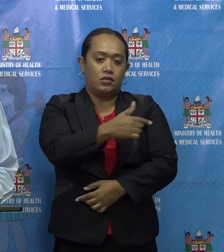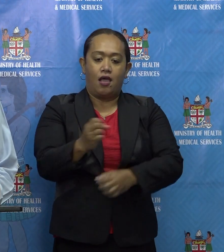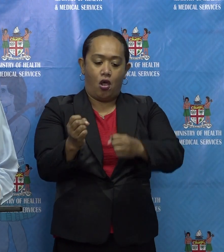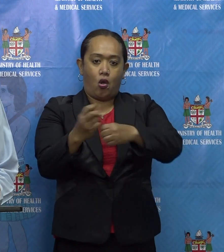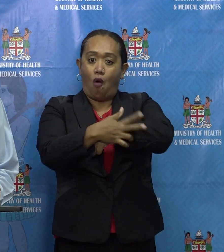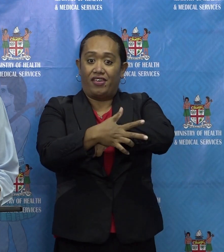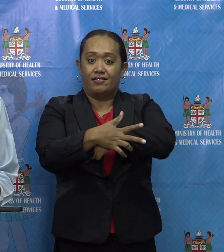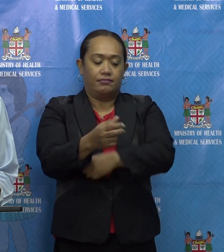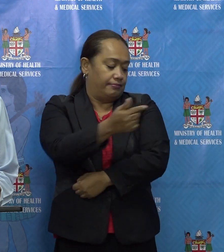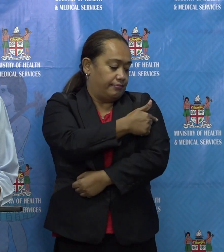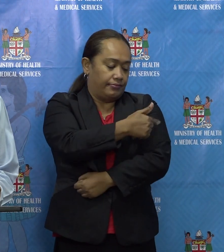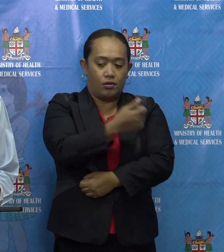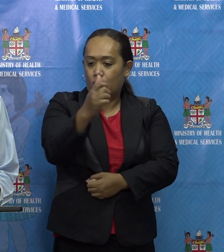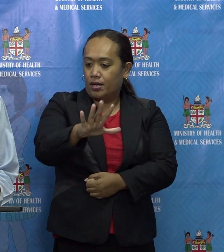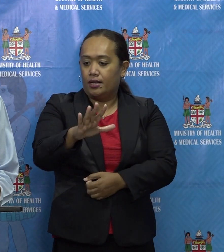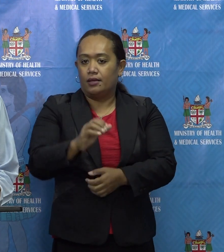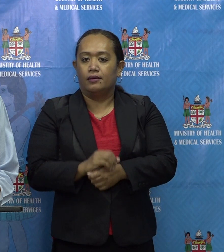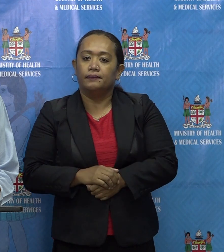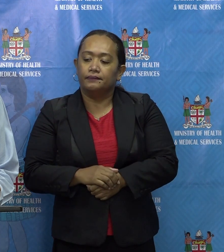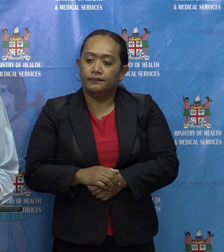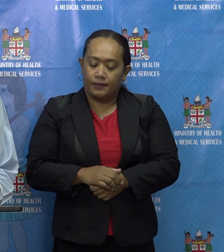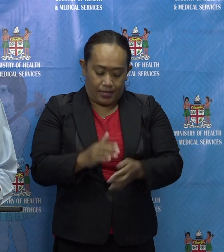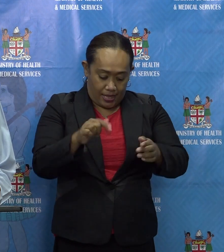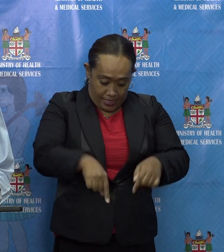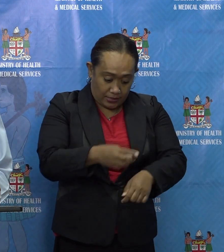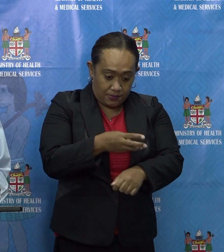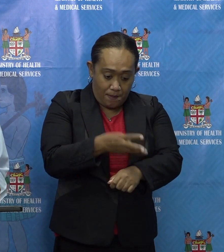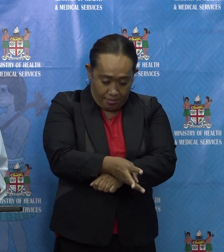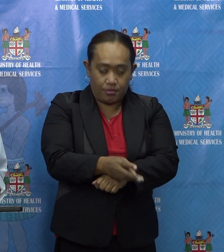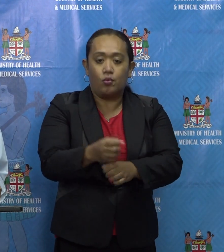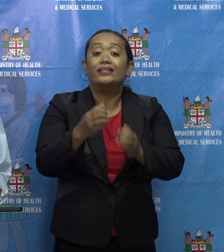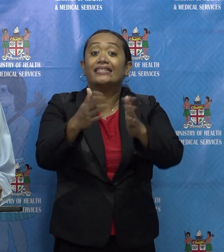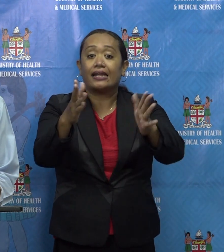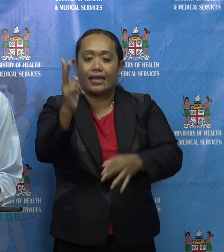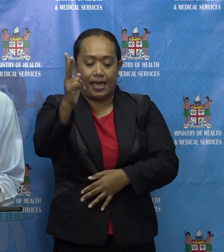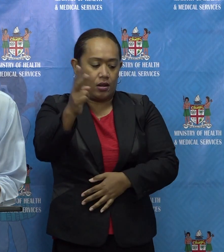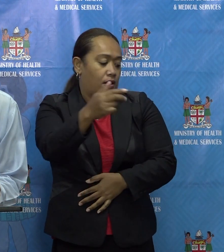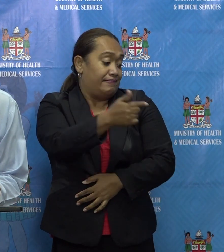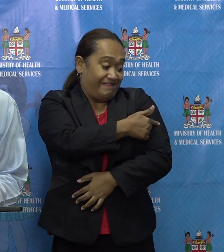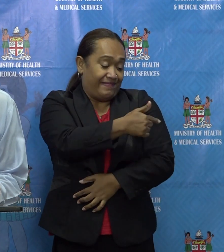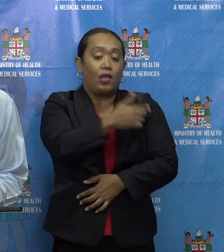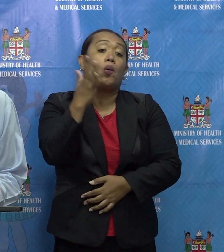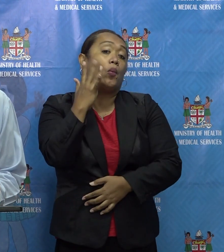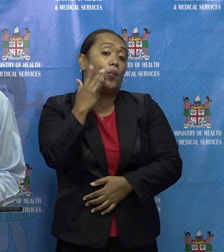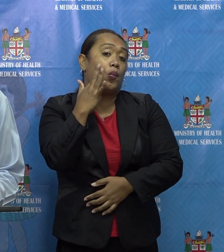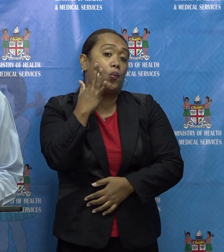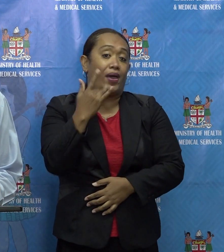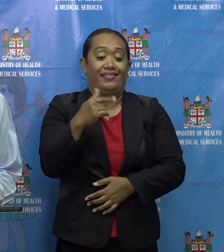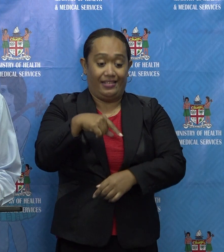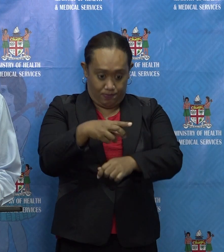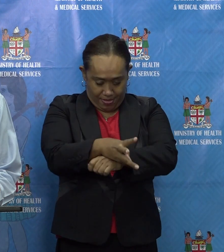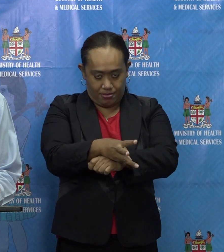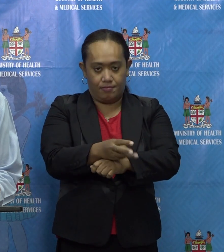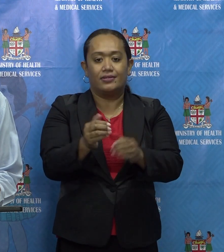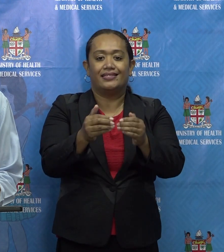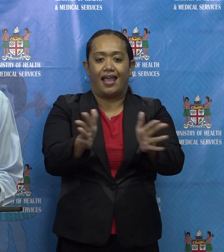our timelines on numerous occasions. This month, we will start administering the second doses of vaccines in line with the proper dosage